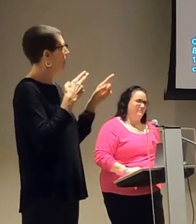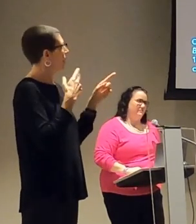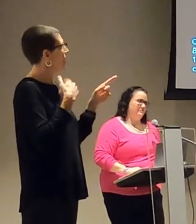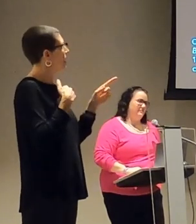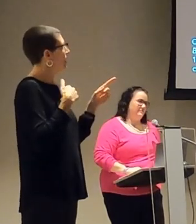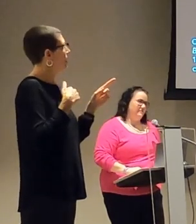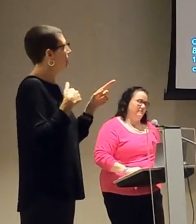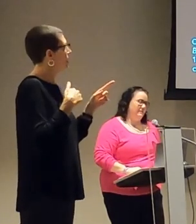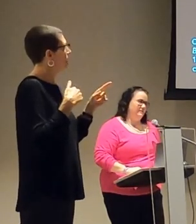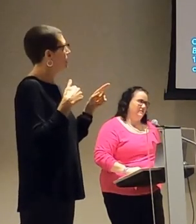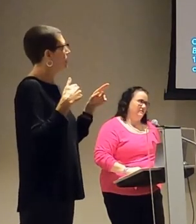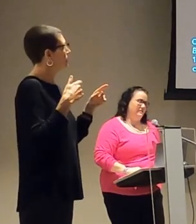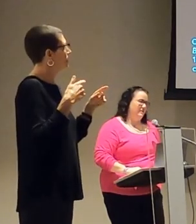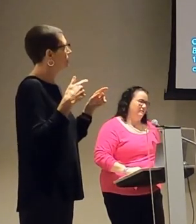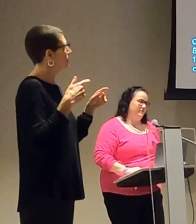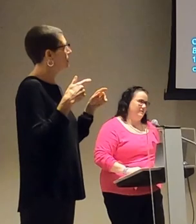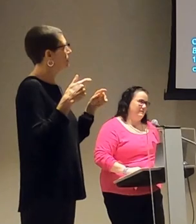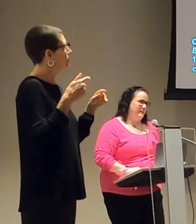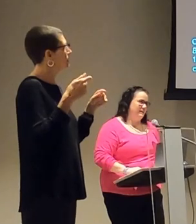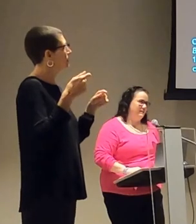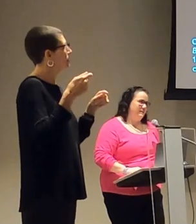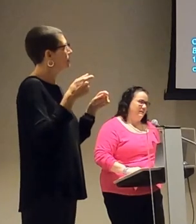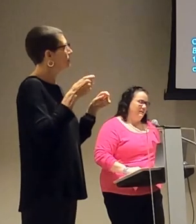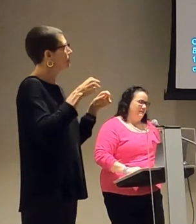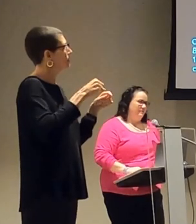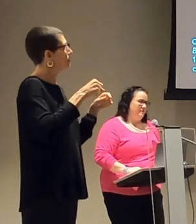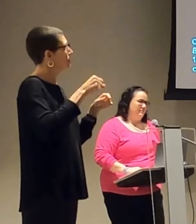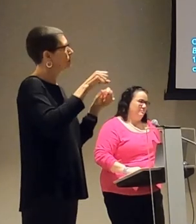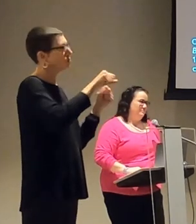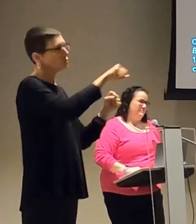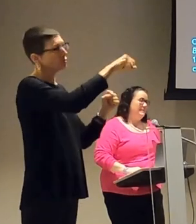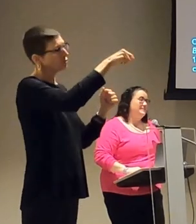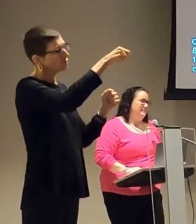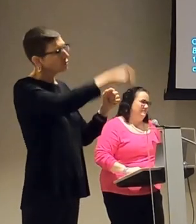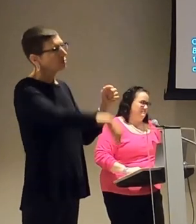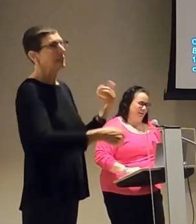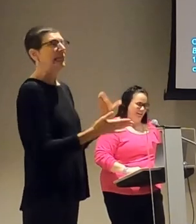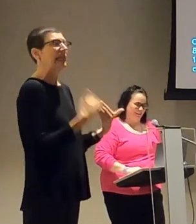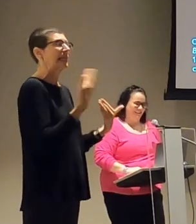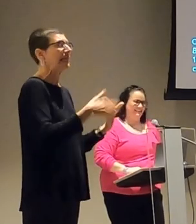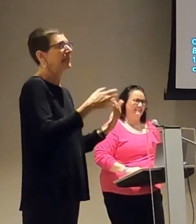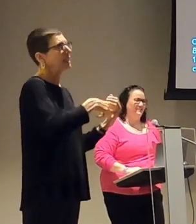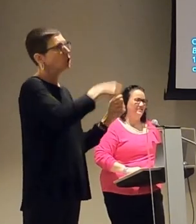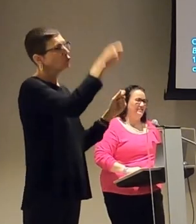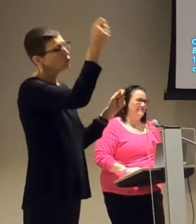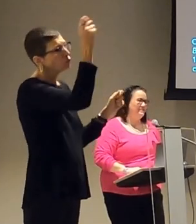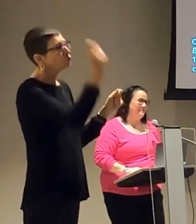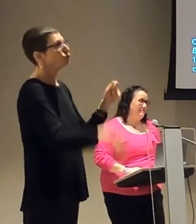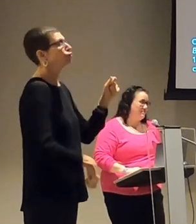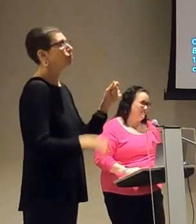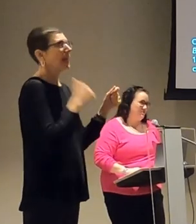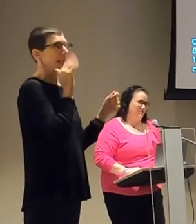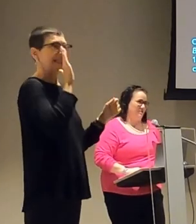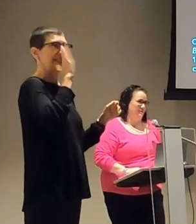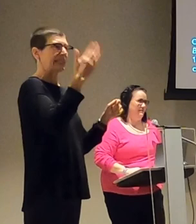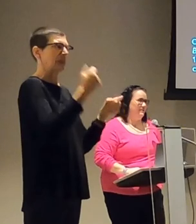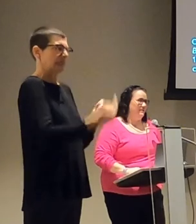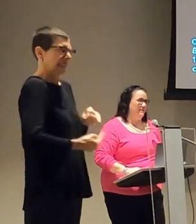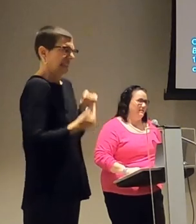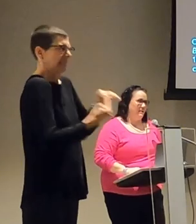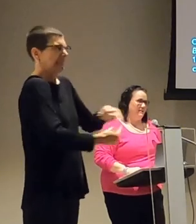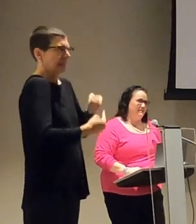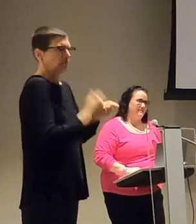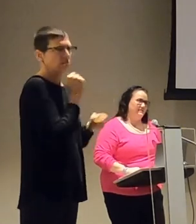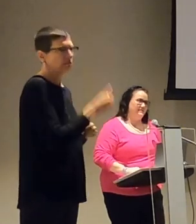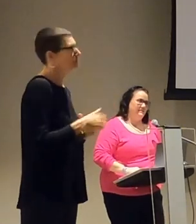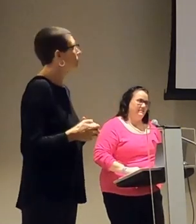cutting through Holofernes' head very easily. She doesn't seem to be struggling